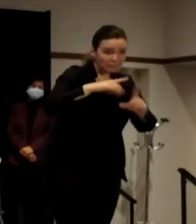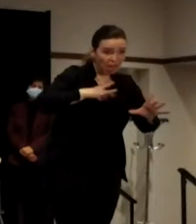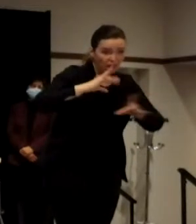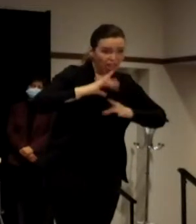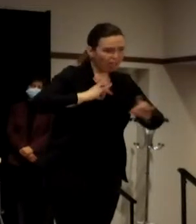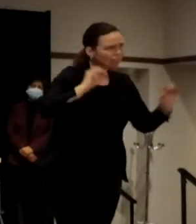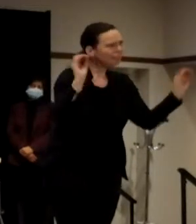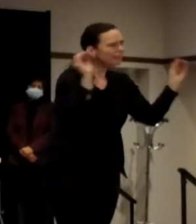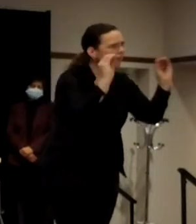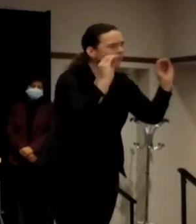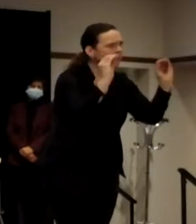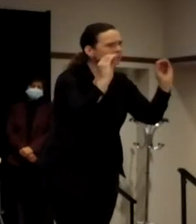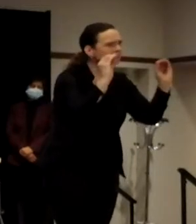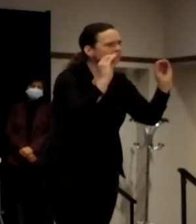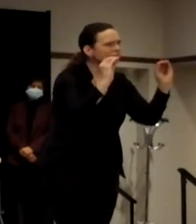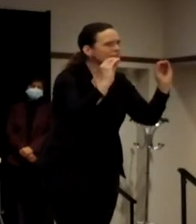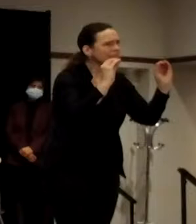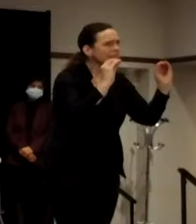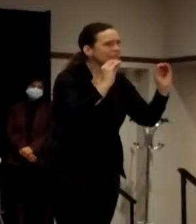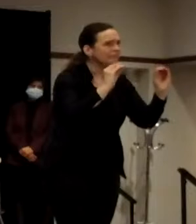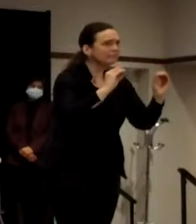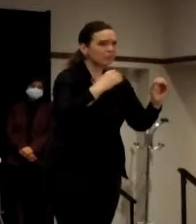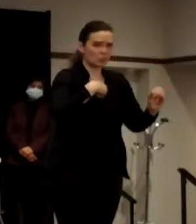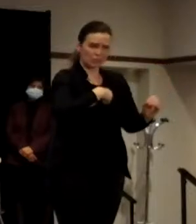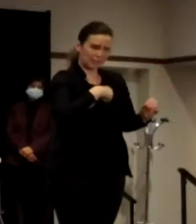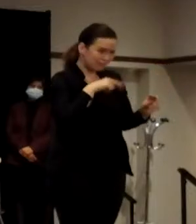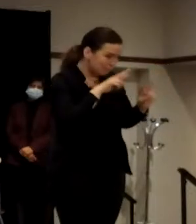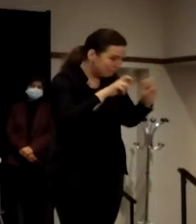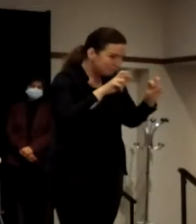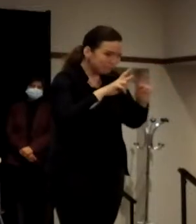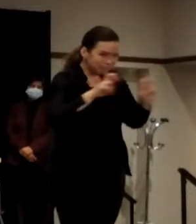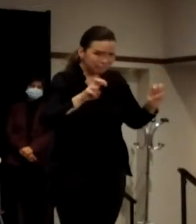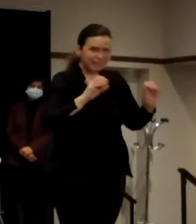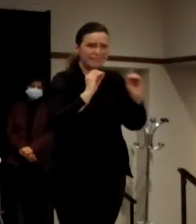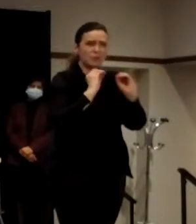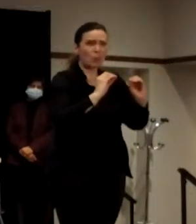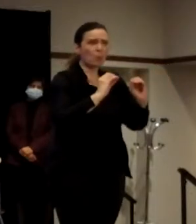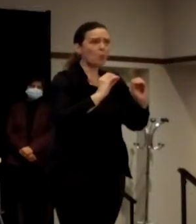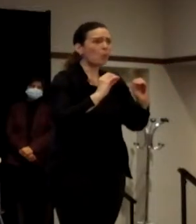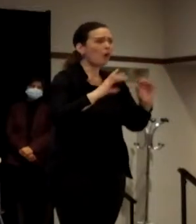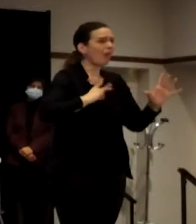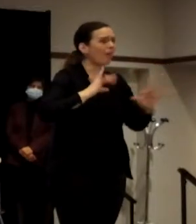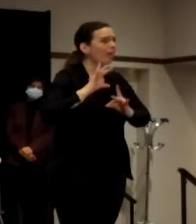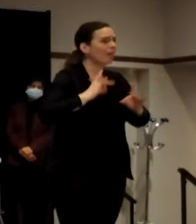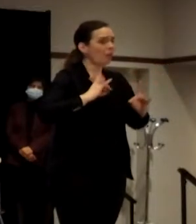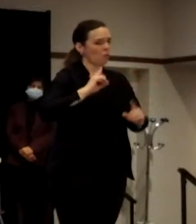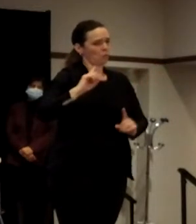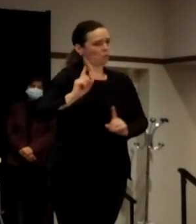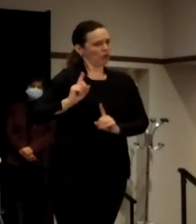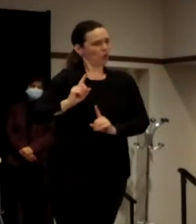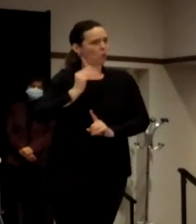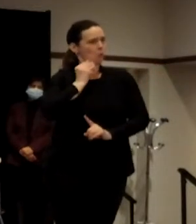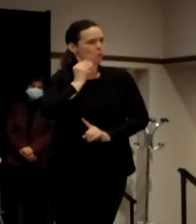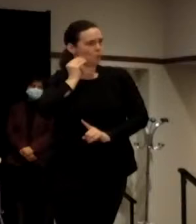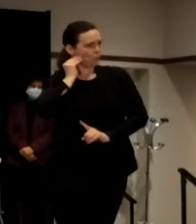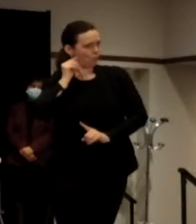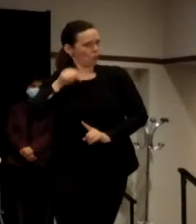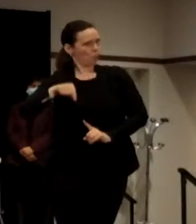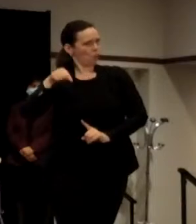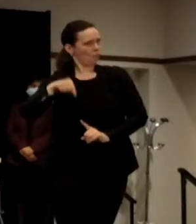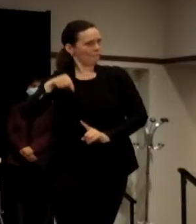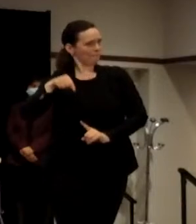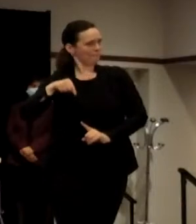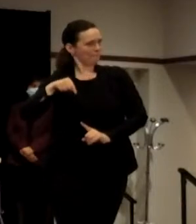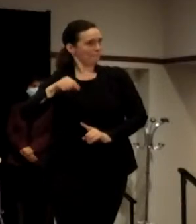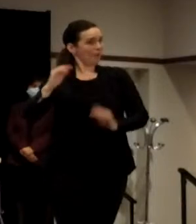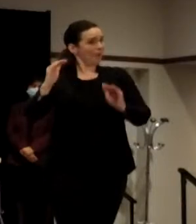not. It's happening via household contacts because the kids are getting it from the adults or